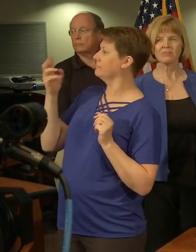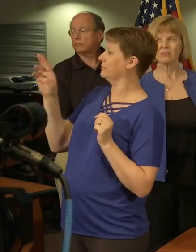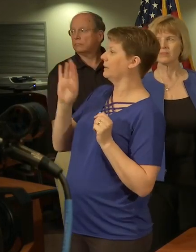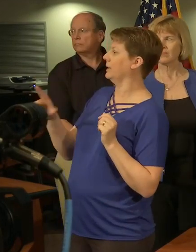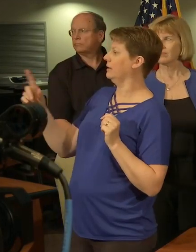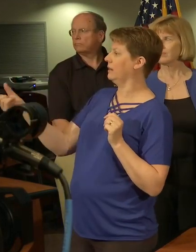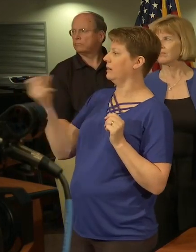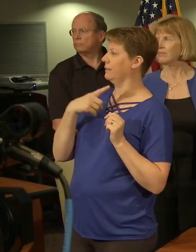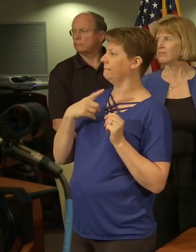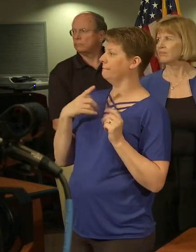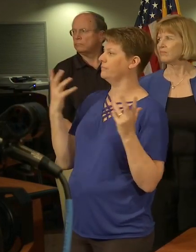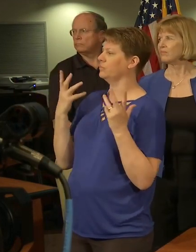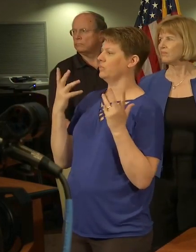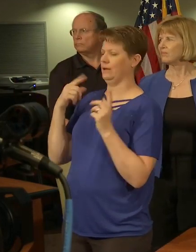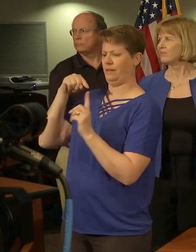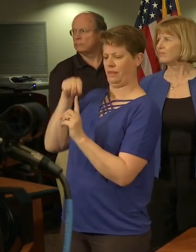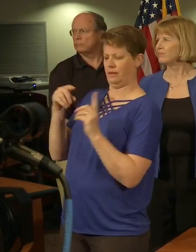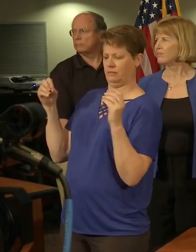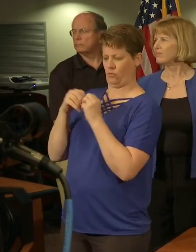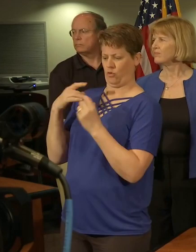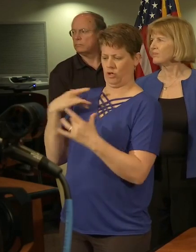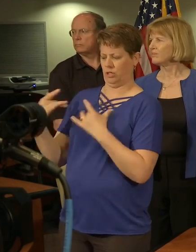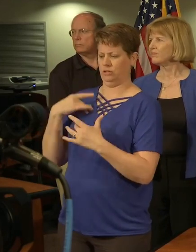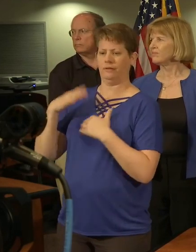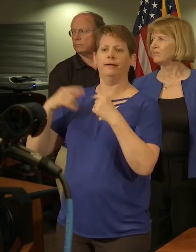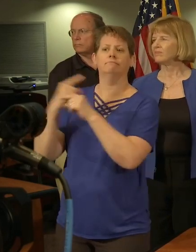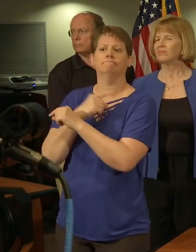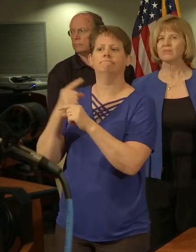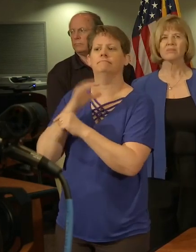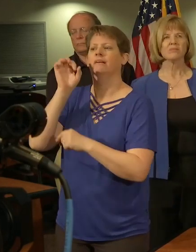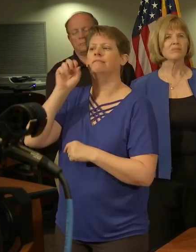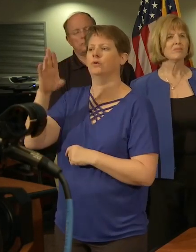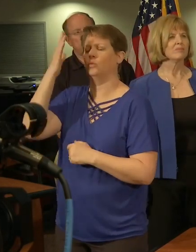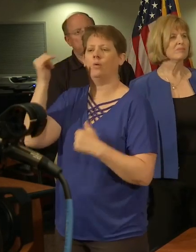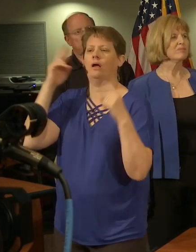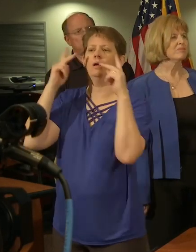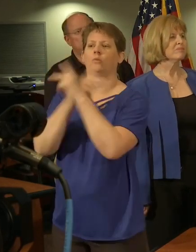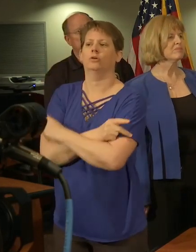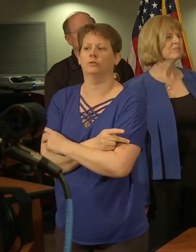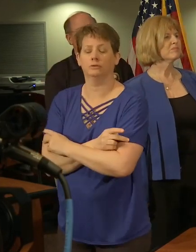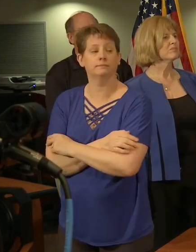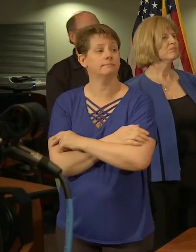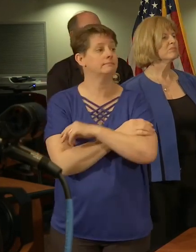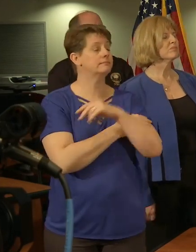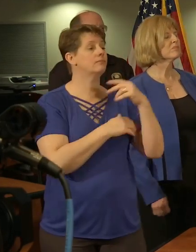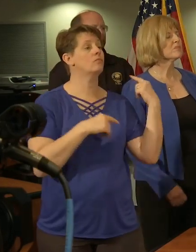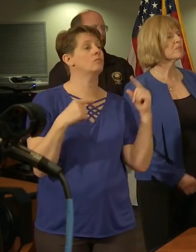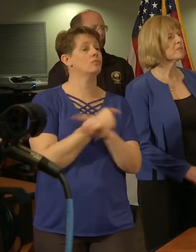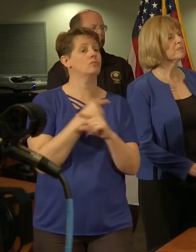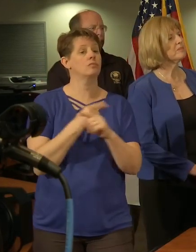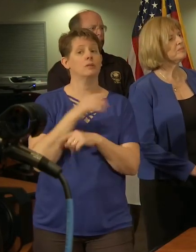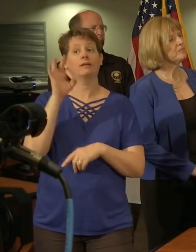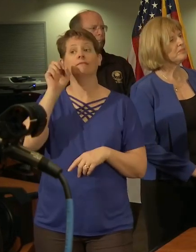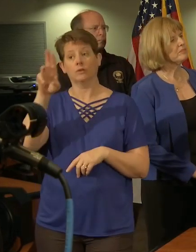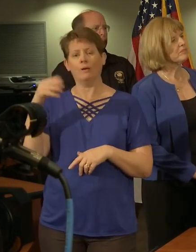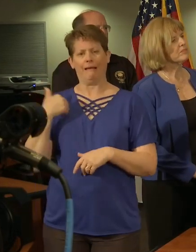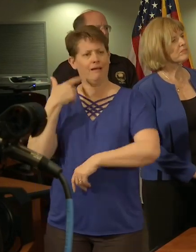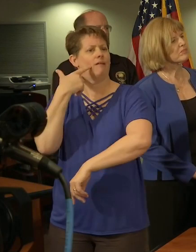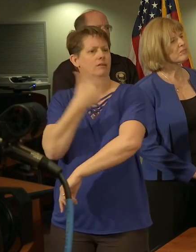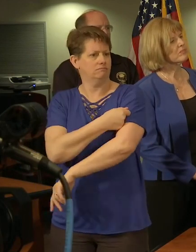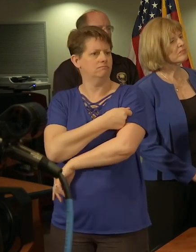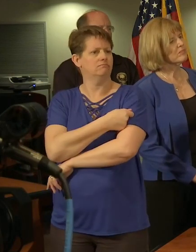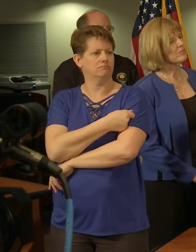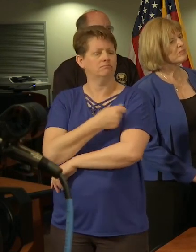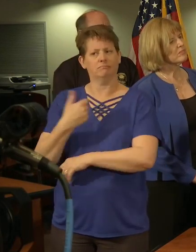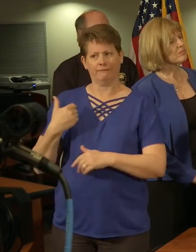Dr. Bell, what makes this so much more concerning than the regular flu? Well, the regular flu, there is a vaccine. And so